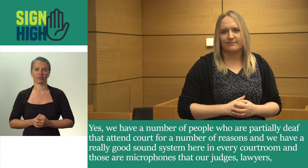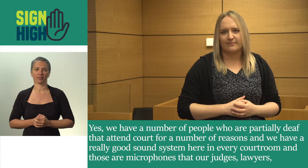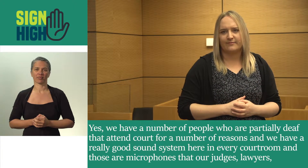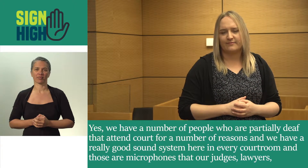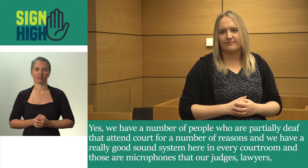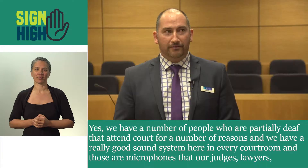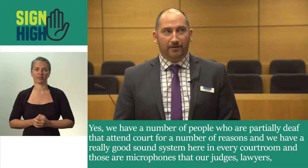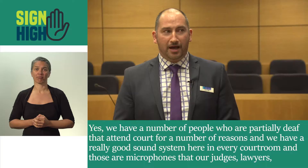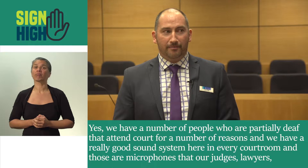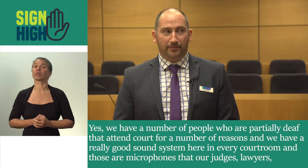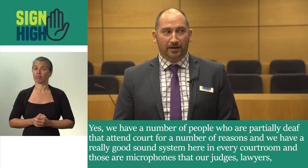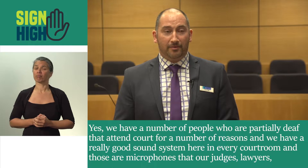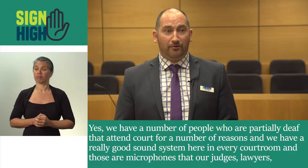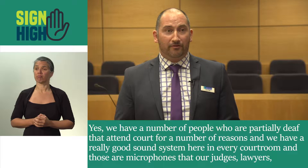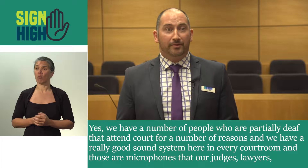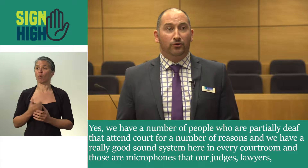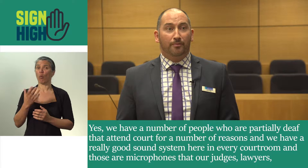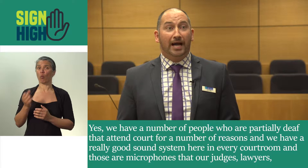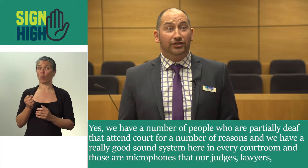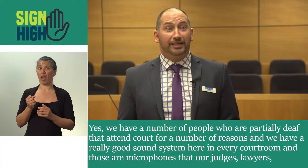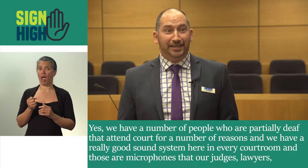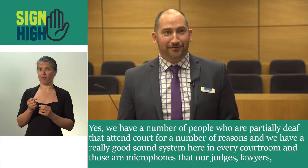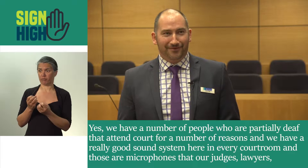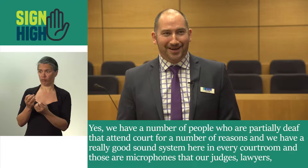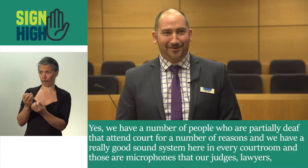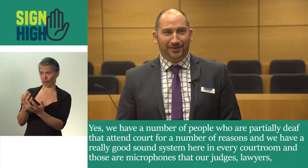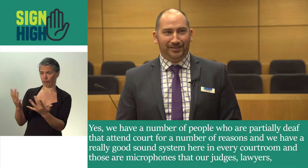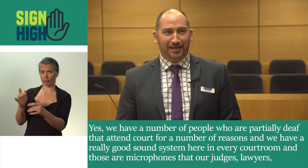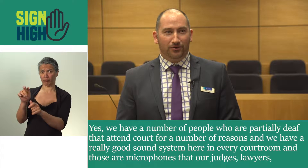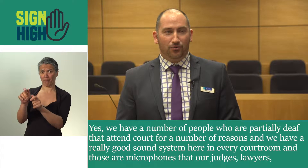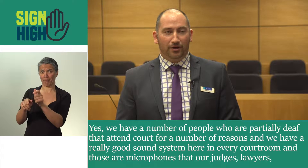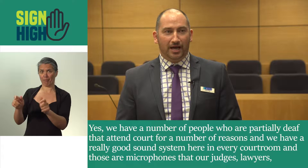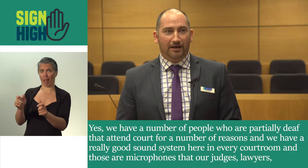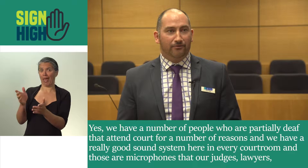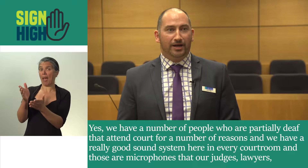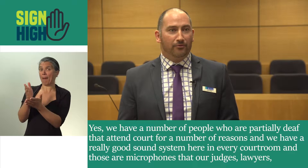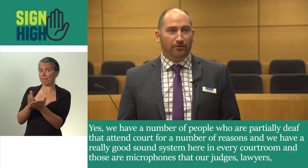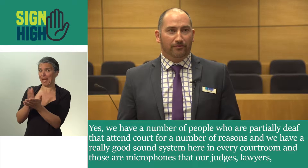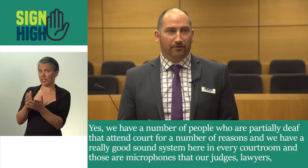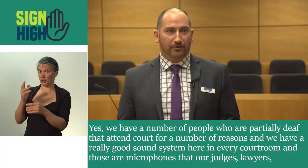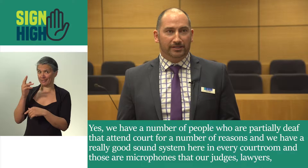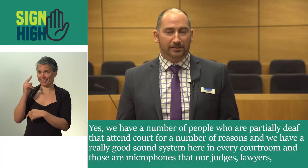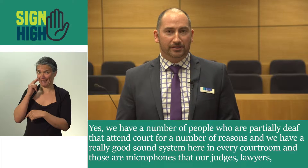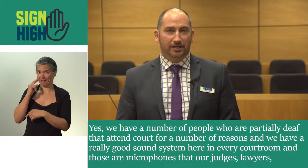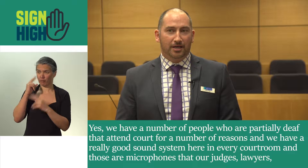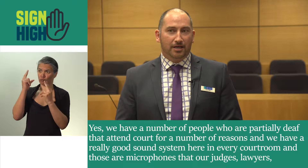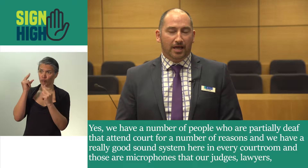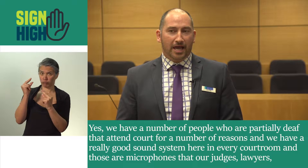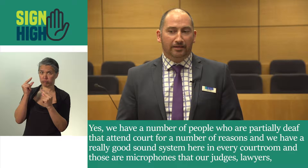Yeah, so we have a number of people who are partially deaf that attend court for a number of reasons. And